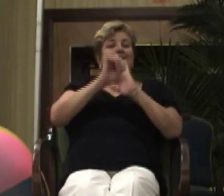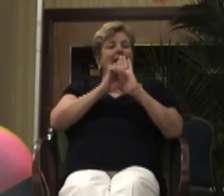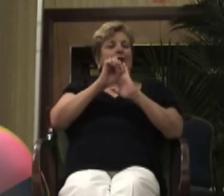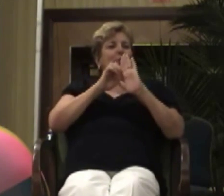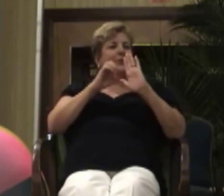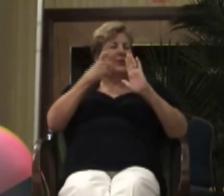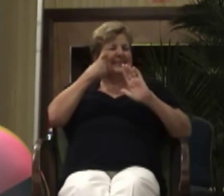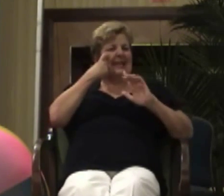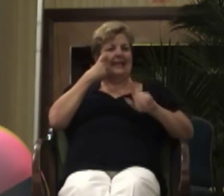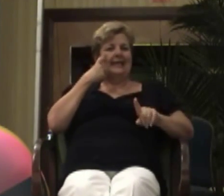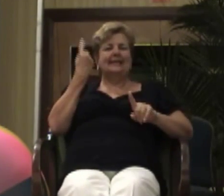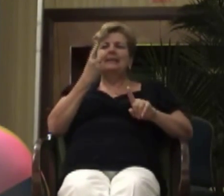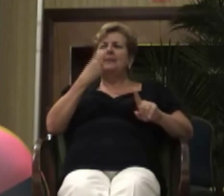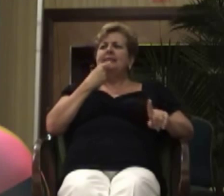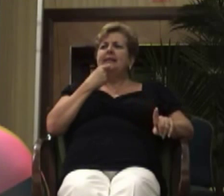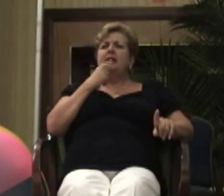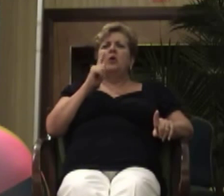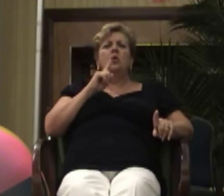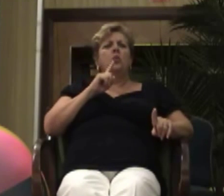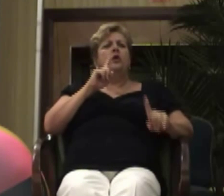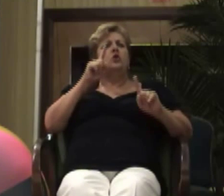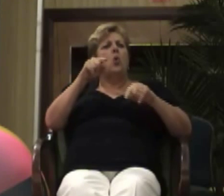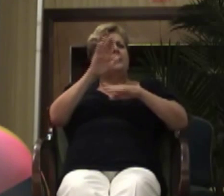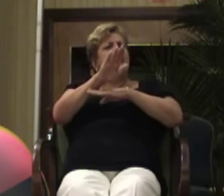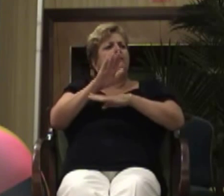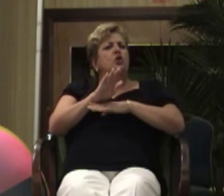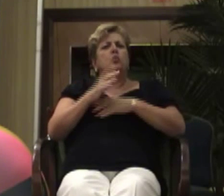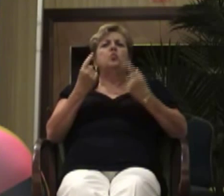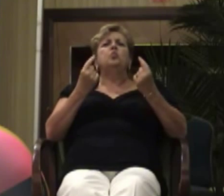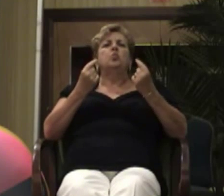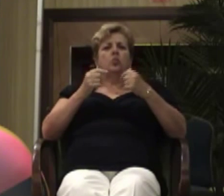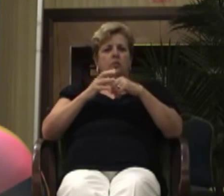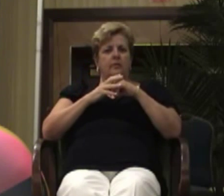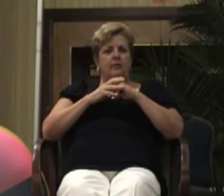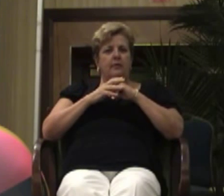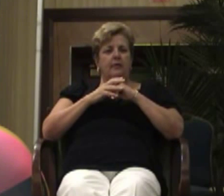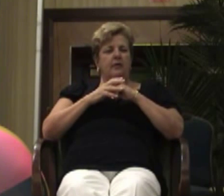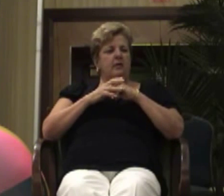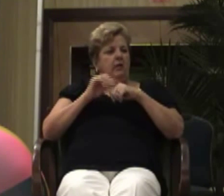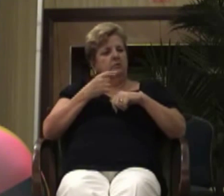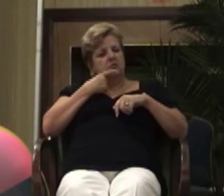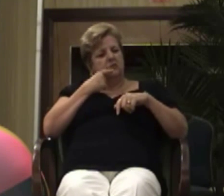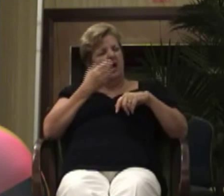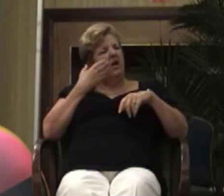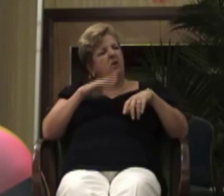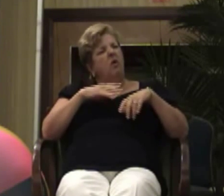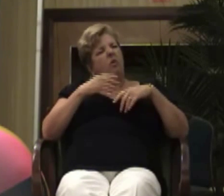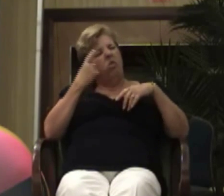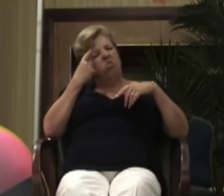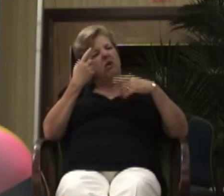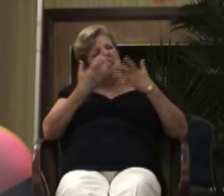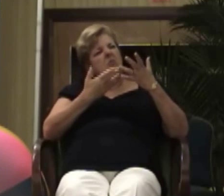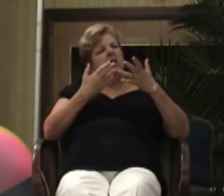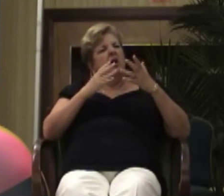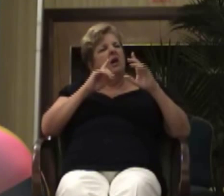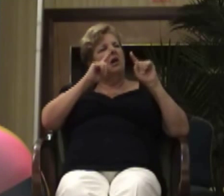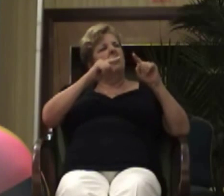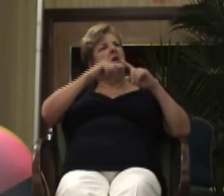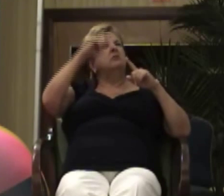said, where are you going this afternoon? What are you going to do? I said, I don't know, I think I'll go get some Sunsees or Rays or